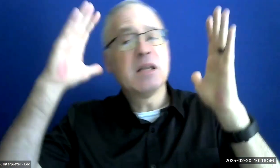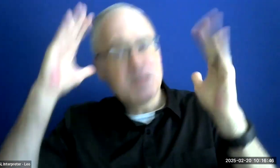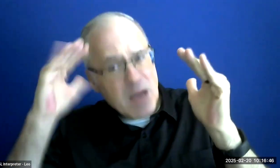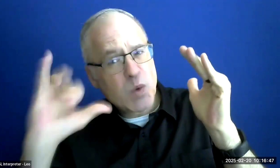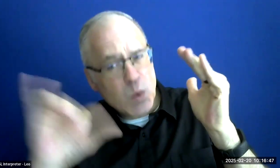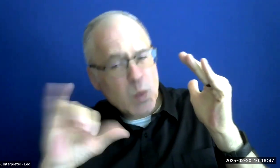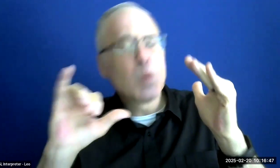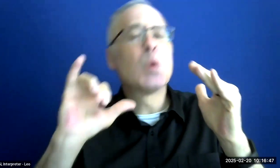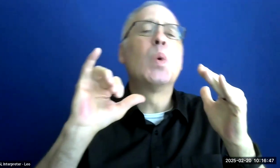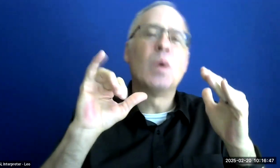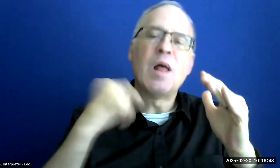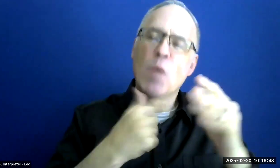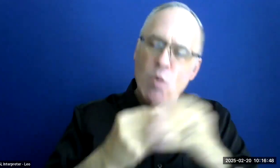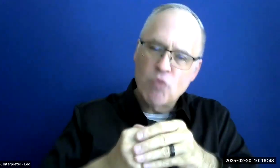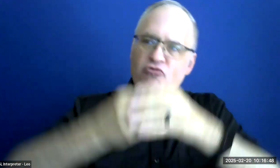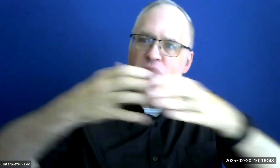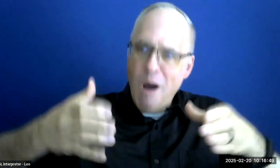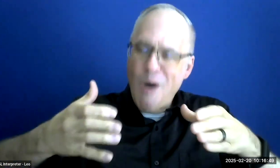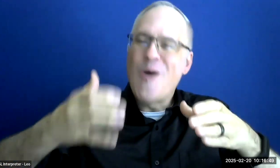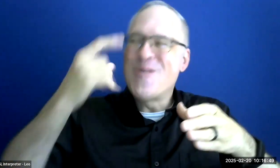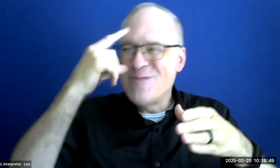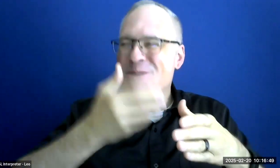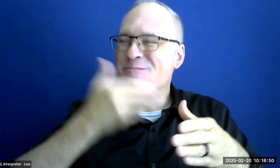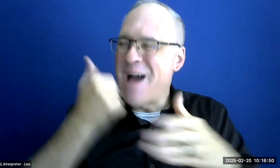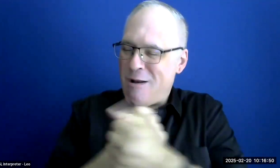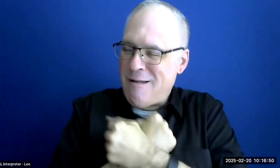change and grow for the sake of better loving God and neighbor.